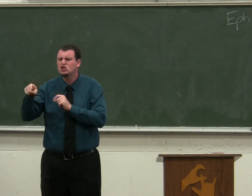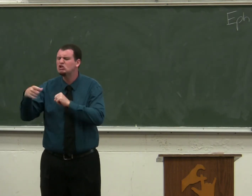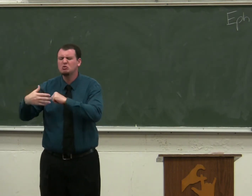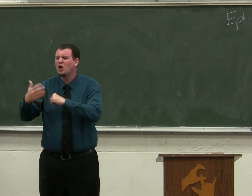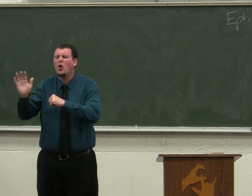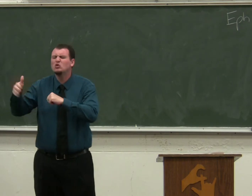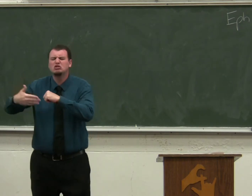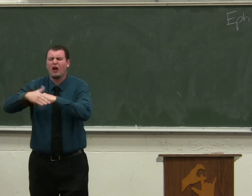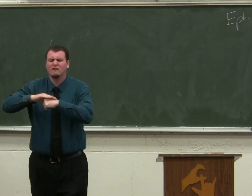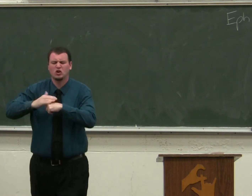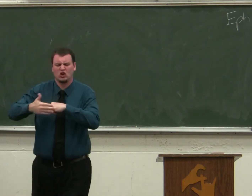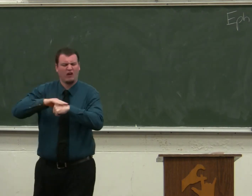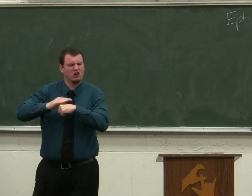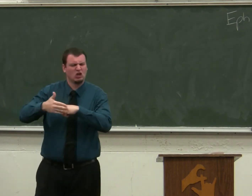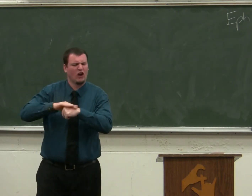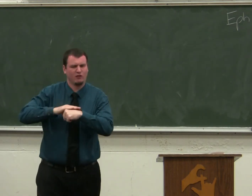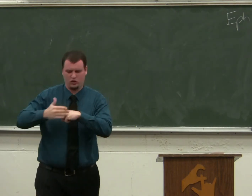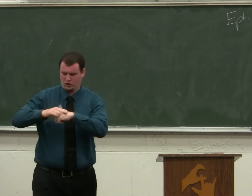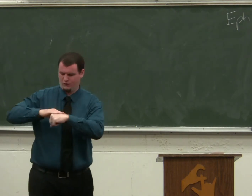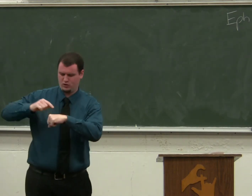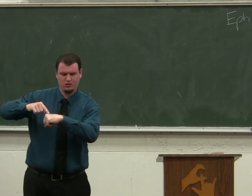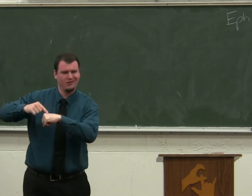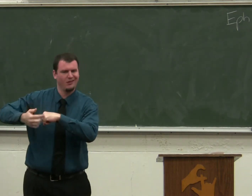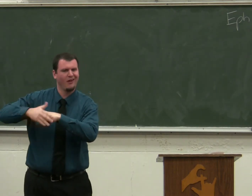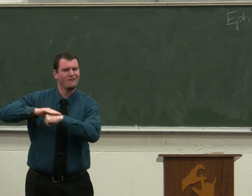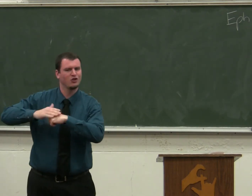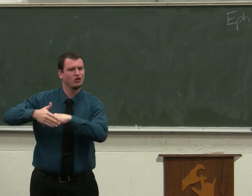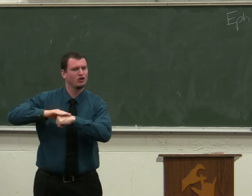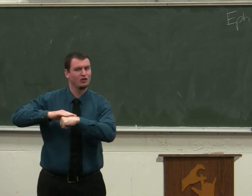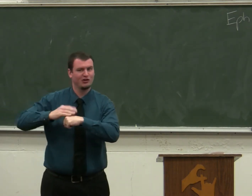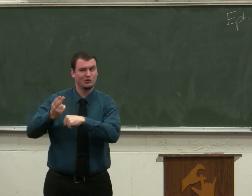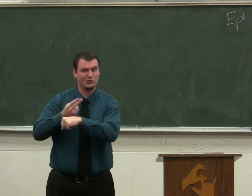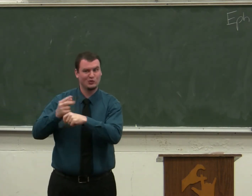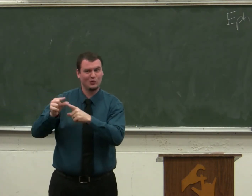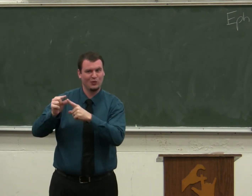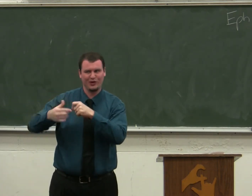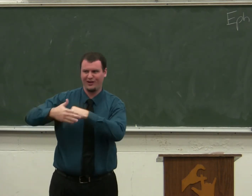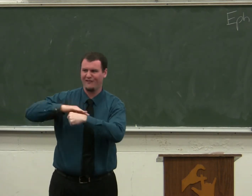seen players come up to me and say, just cover it up. They'll use the sign, just cover it up.